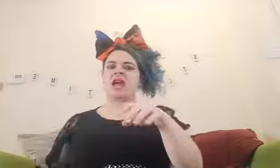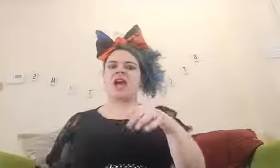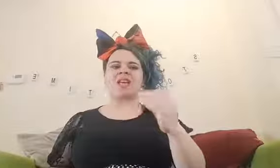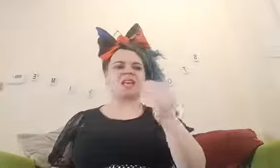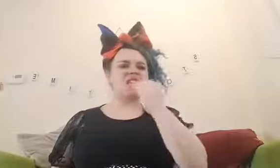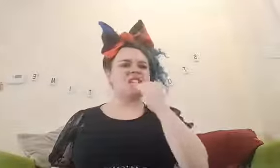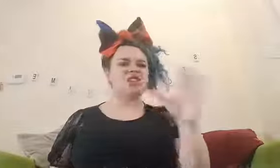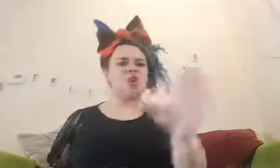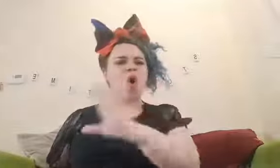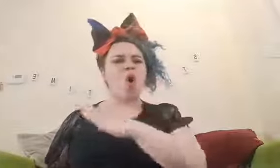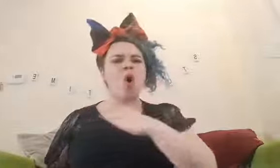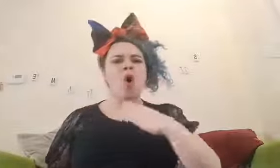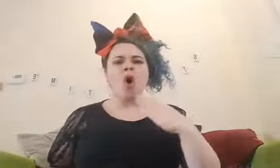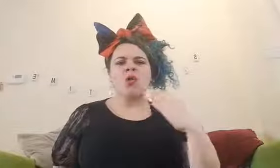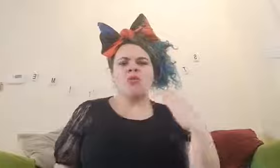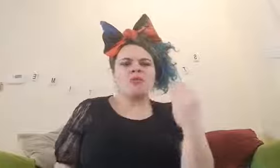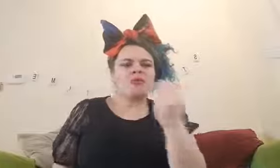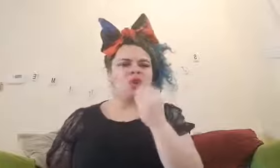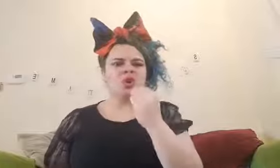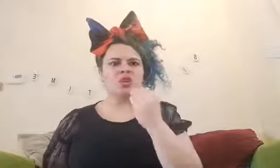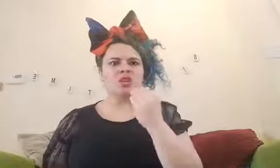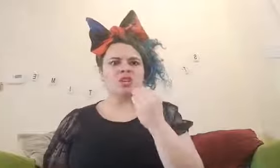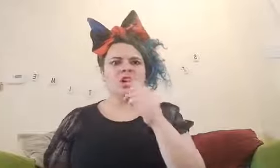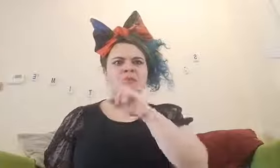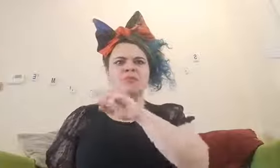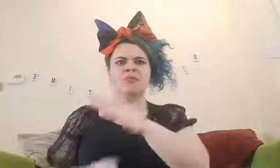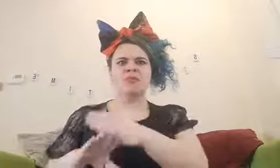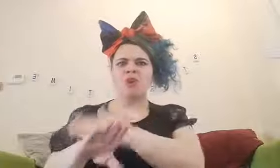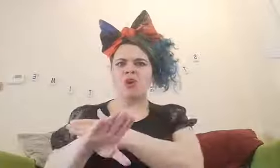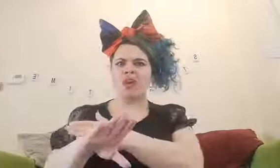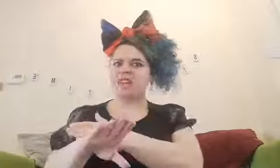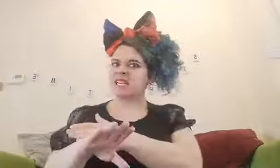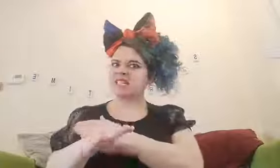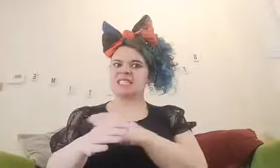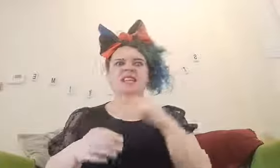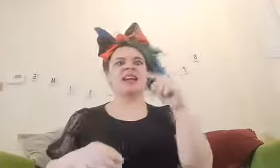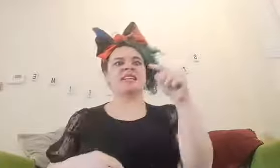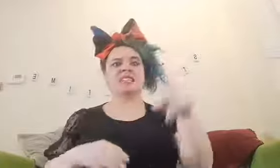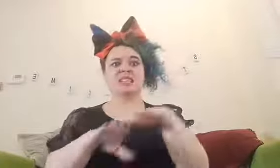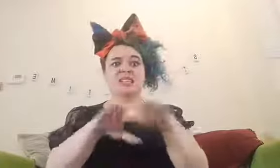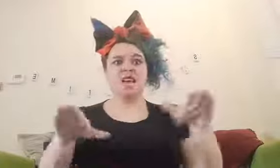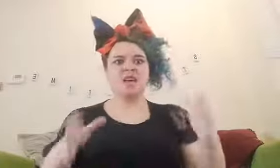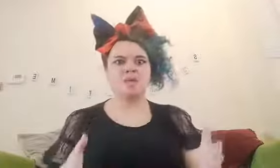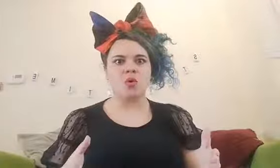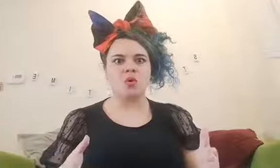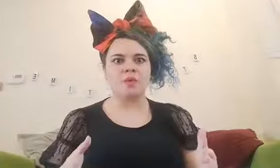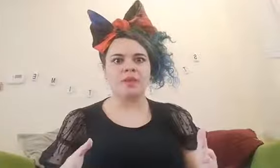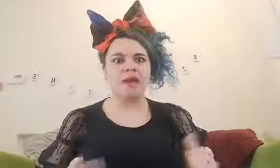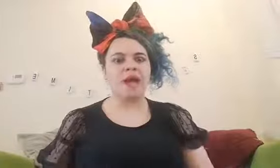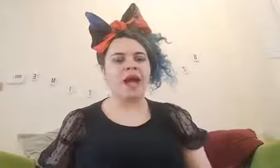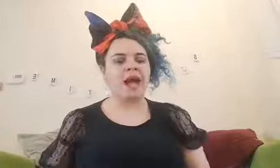had eaten all the food before he could get to the table.